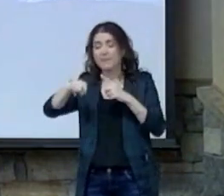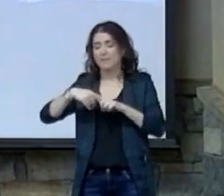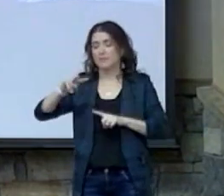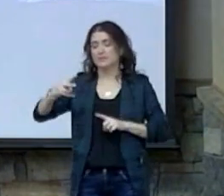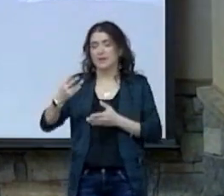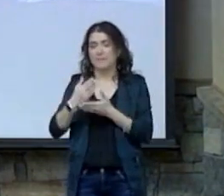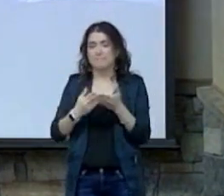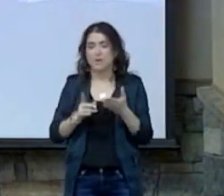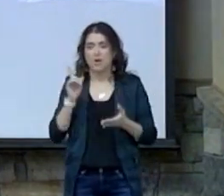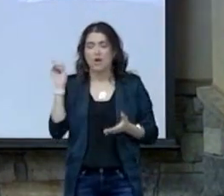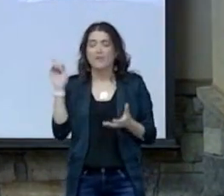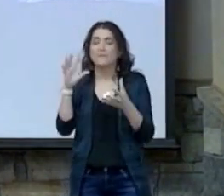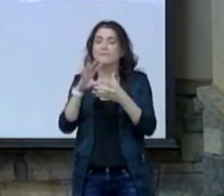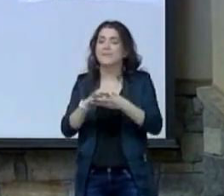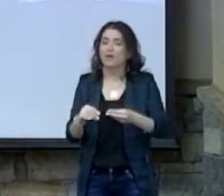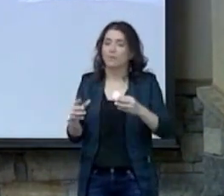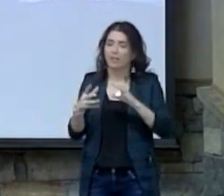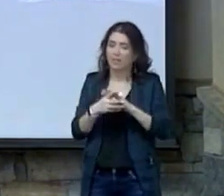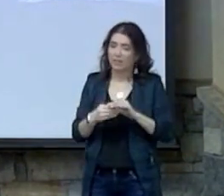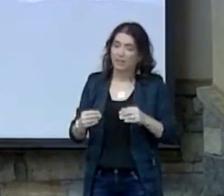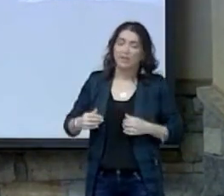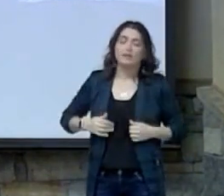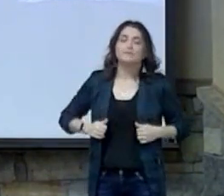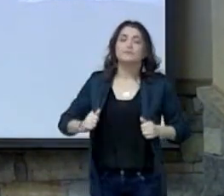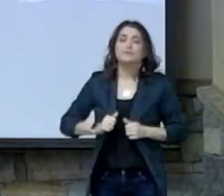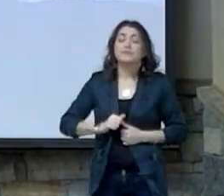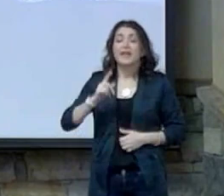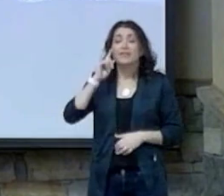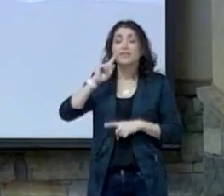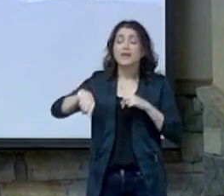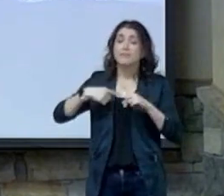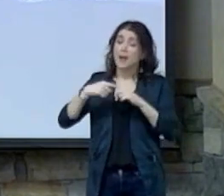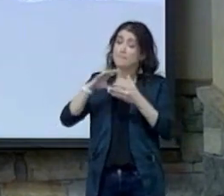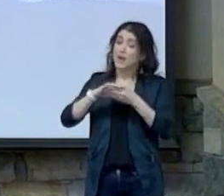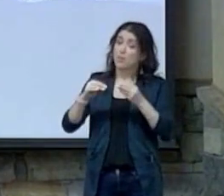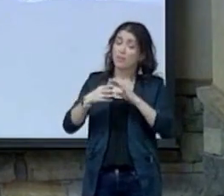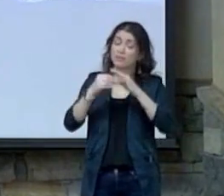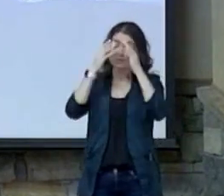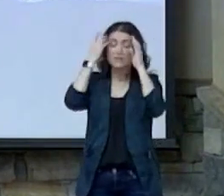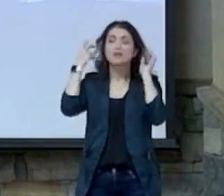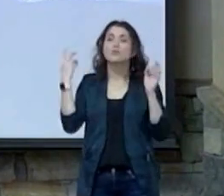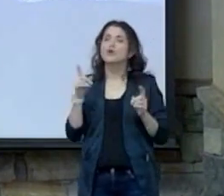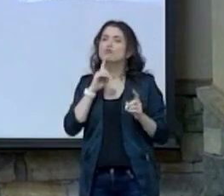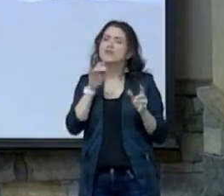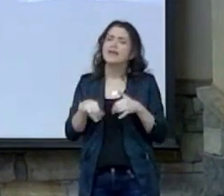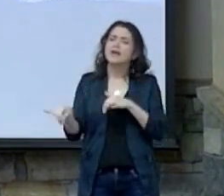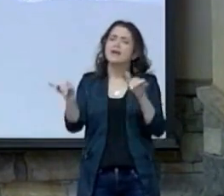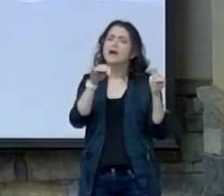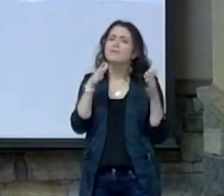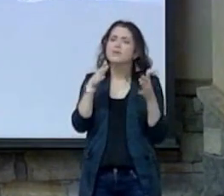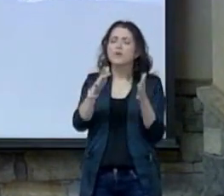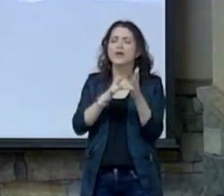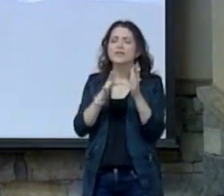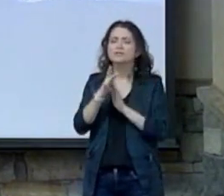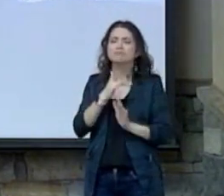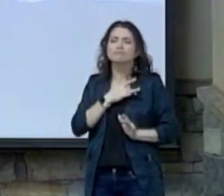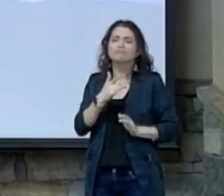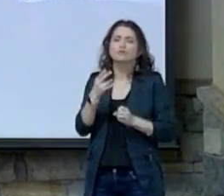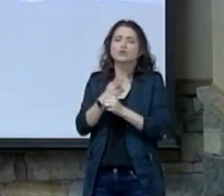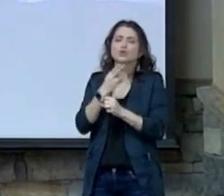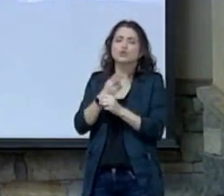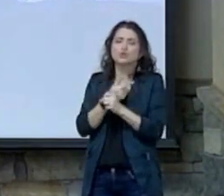Let's consider the parable. You think about parables. Parables were a common way that Jesus used